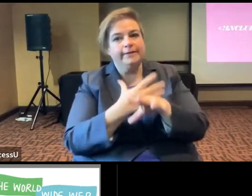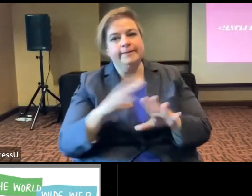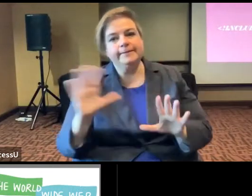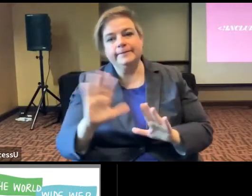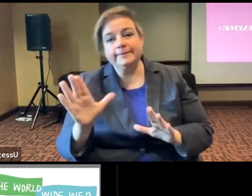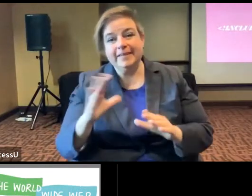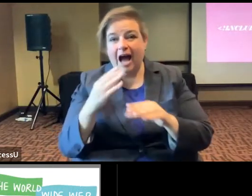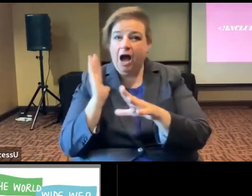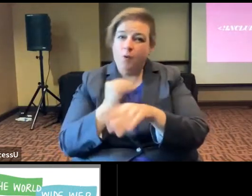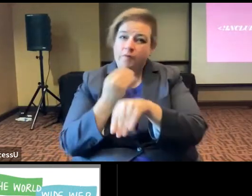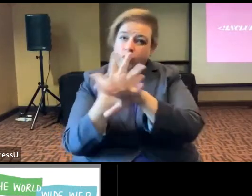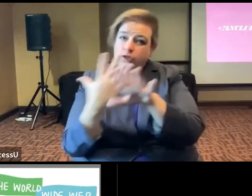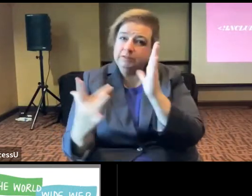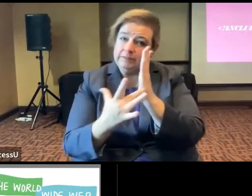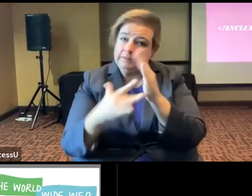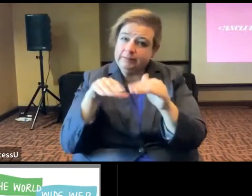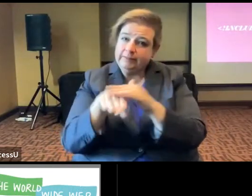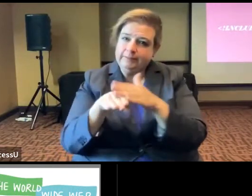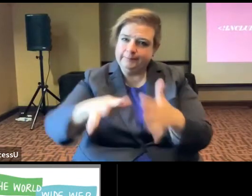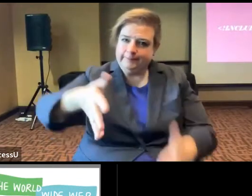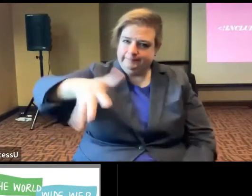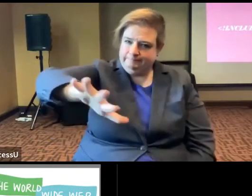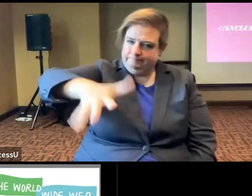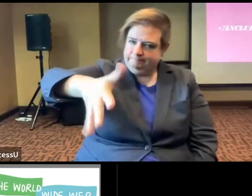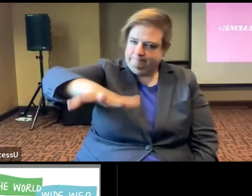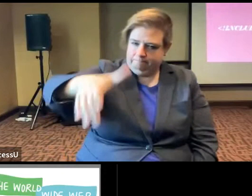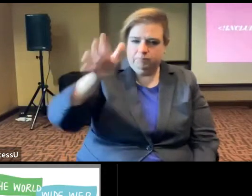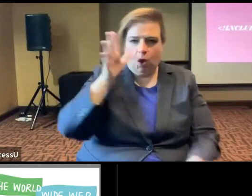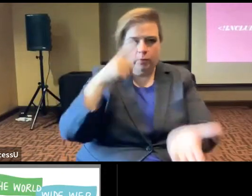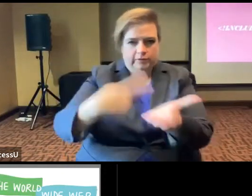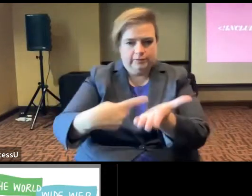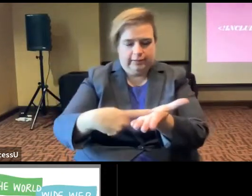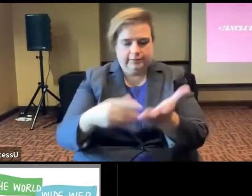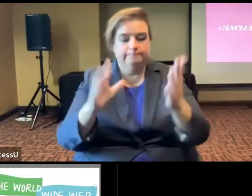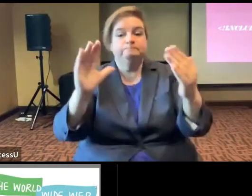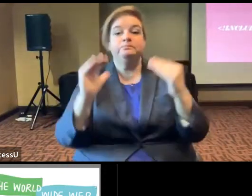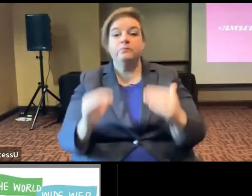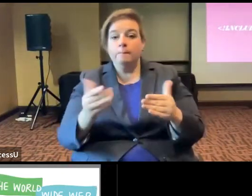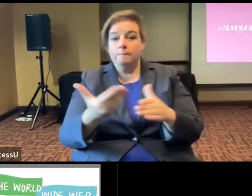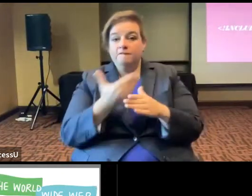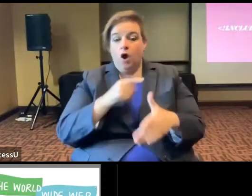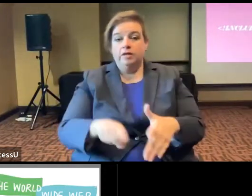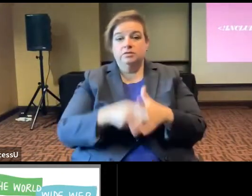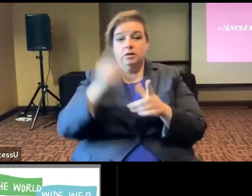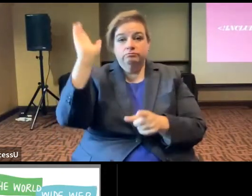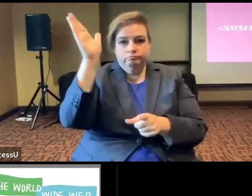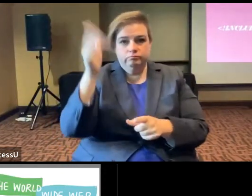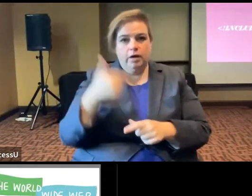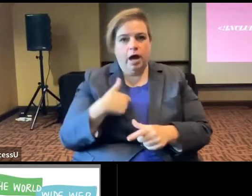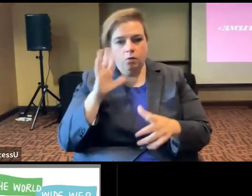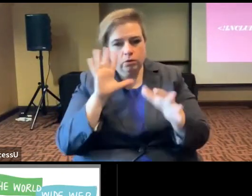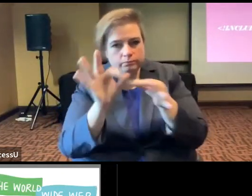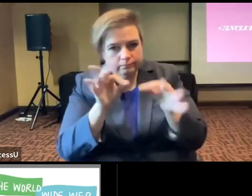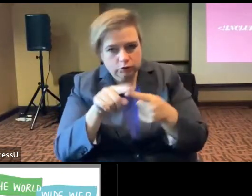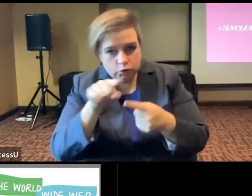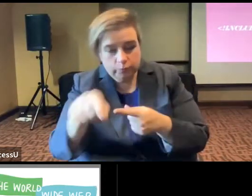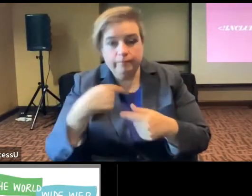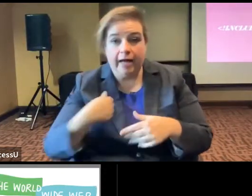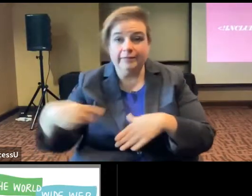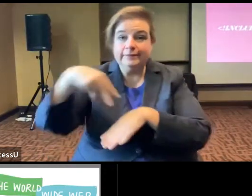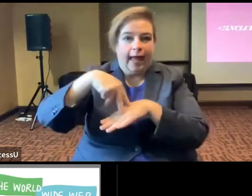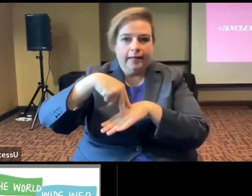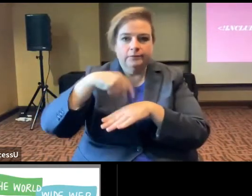talk more about that. A few little housekeeping notes. I tend to move around a lot. I tend